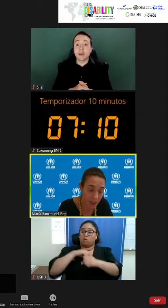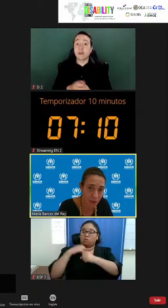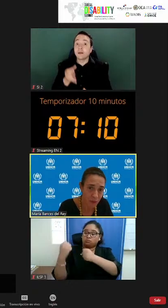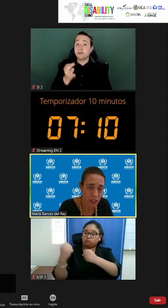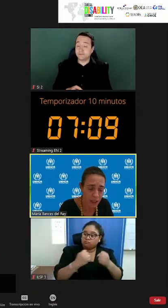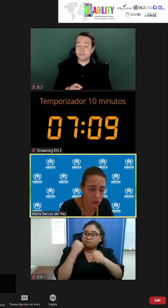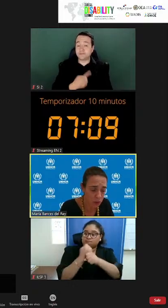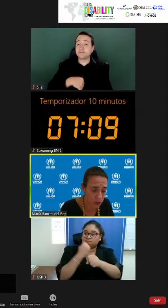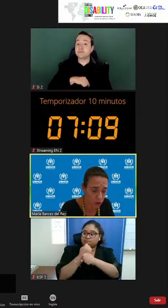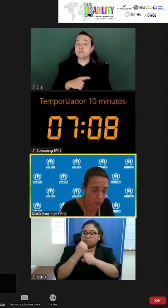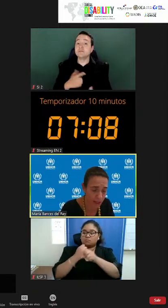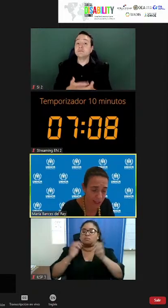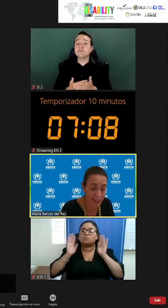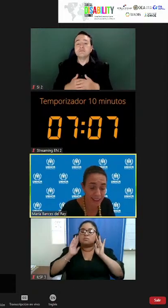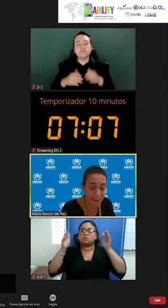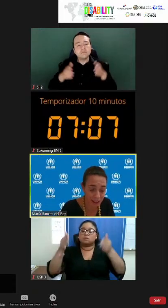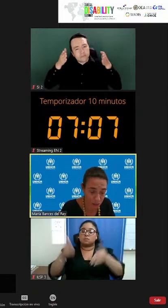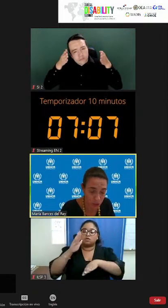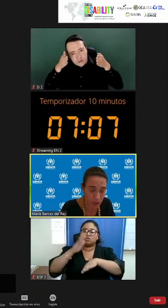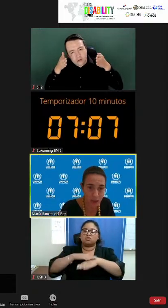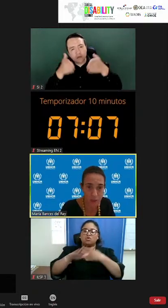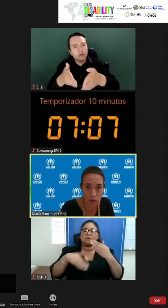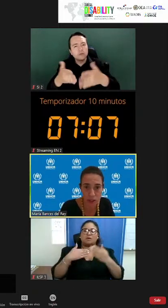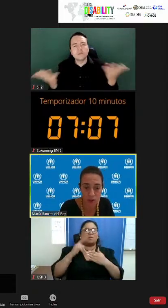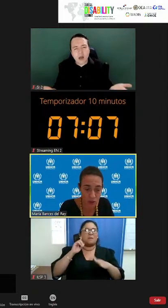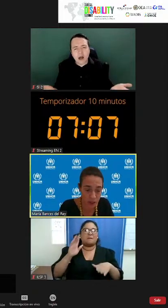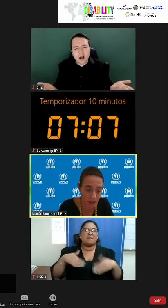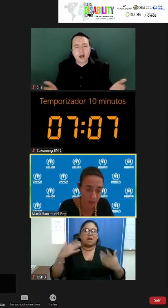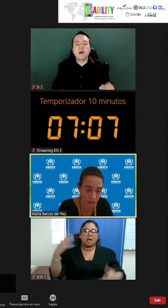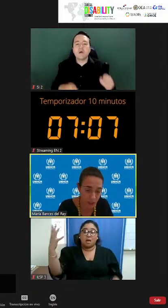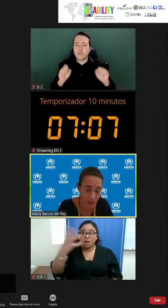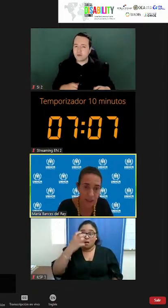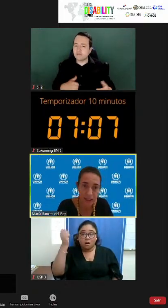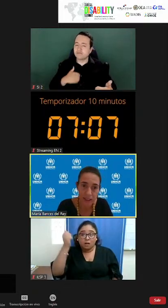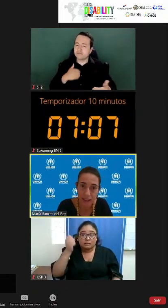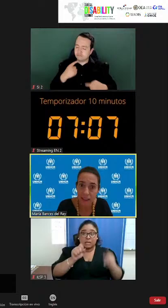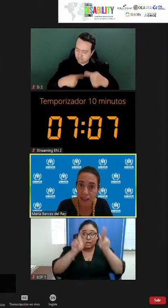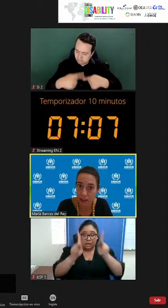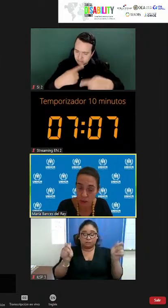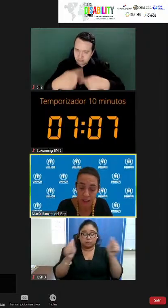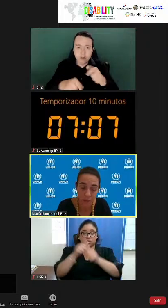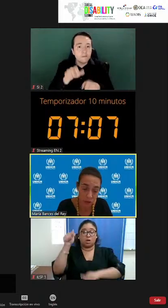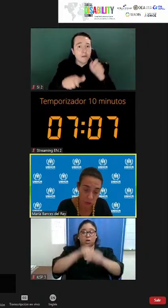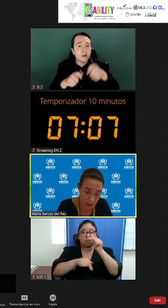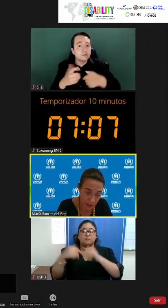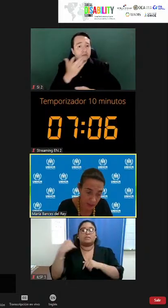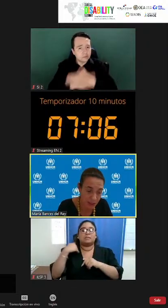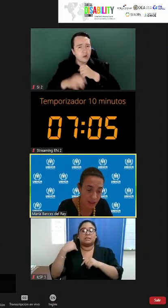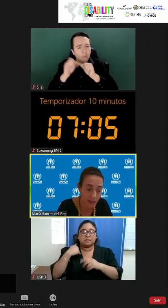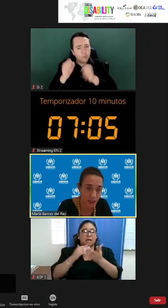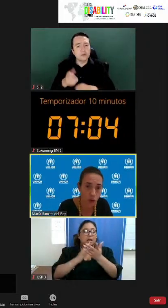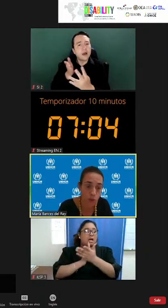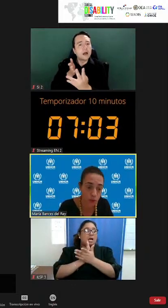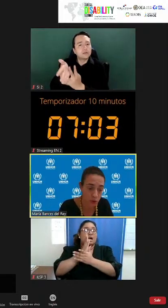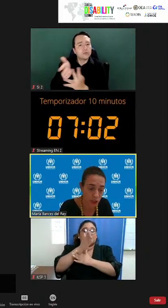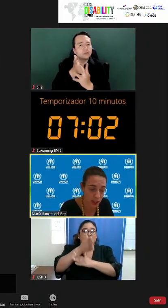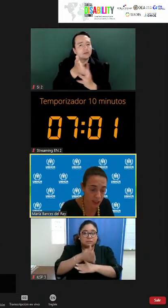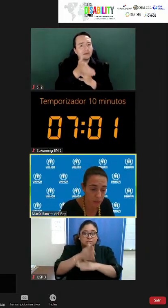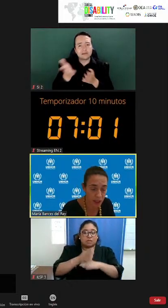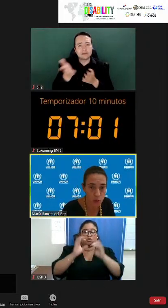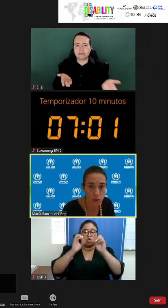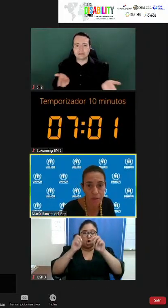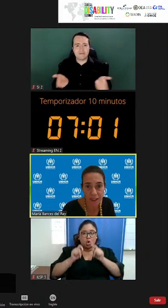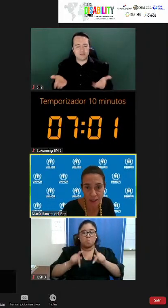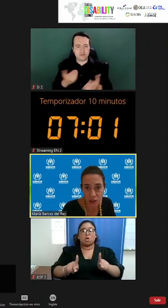framework so our effort focuses mainly on us to make sure that